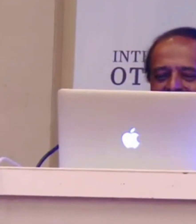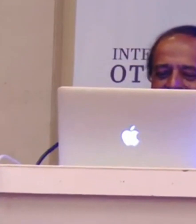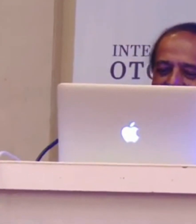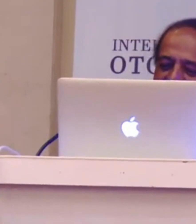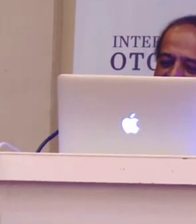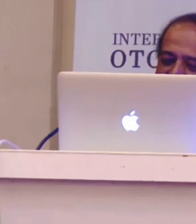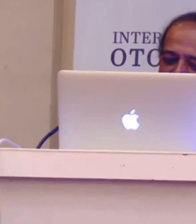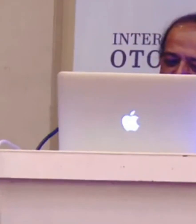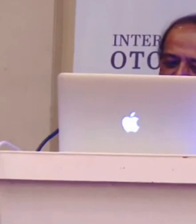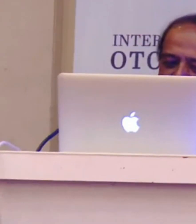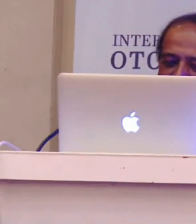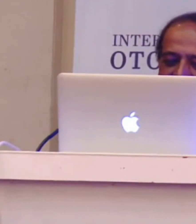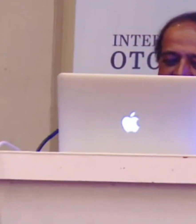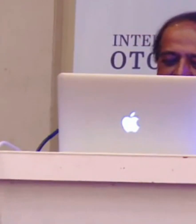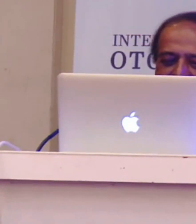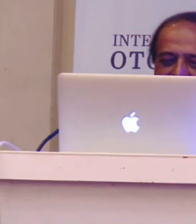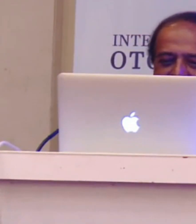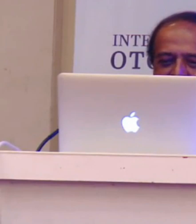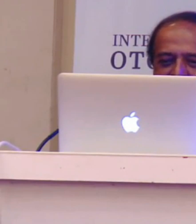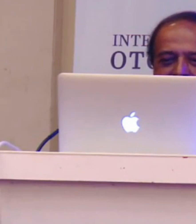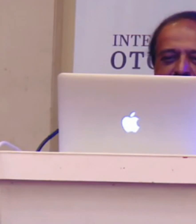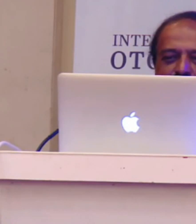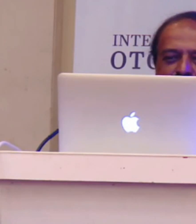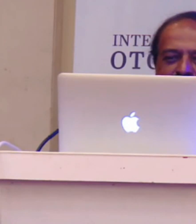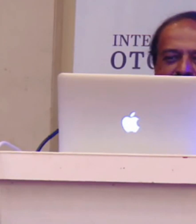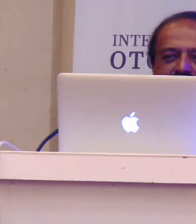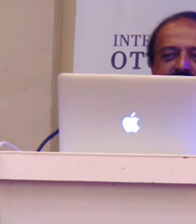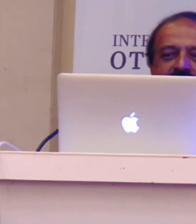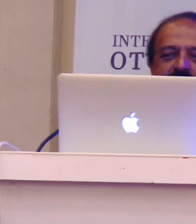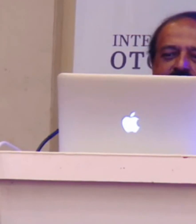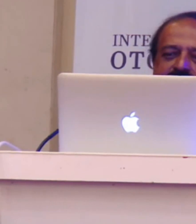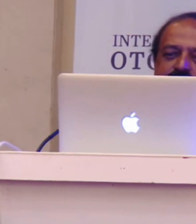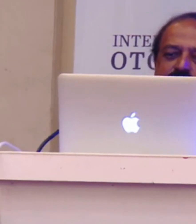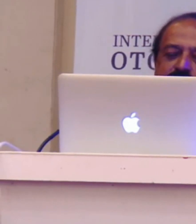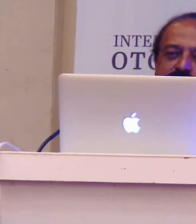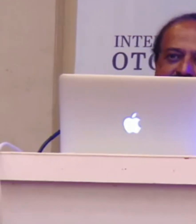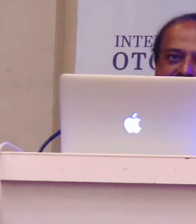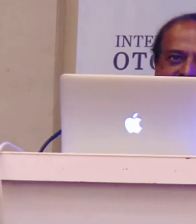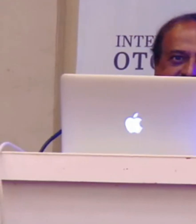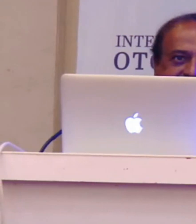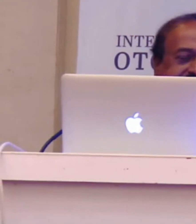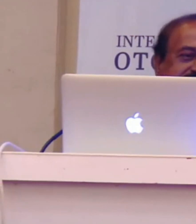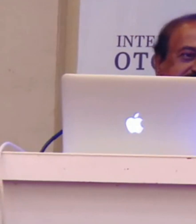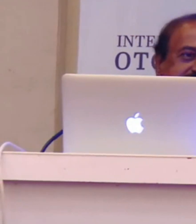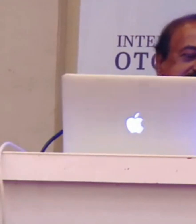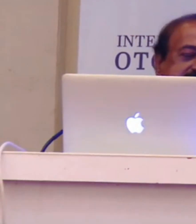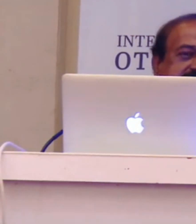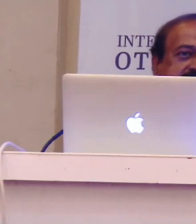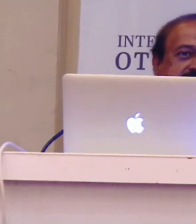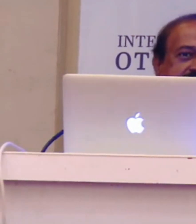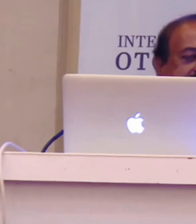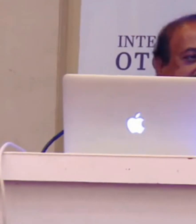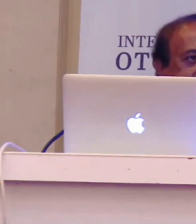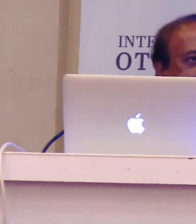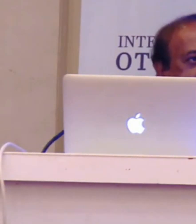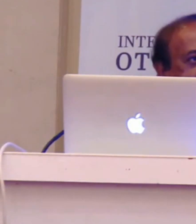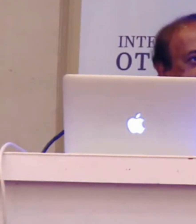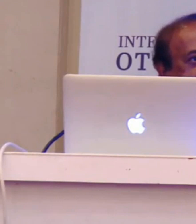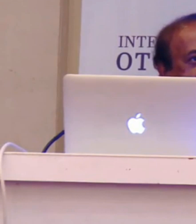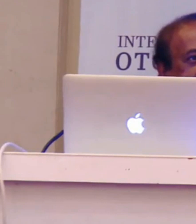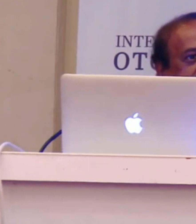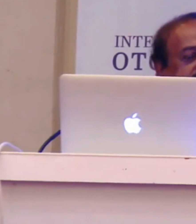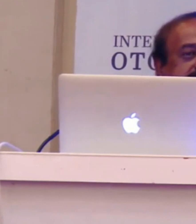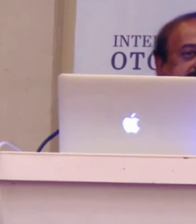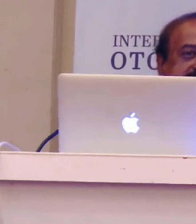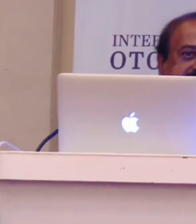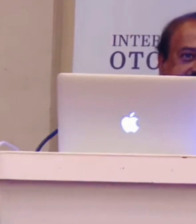here. And with these few words, let me speak about the cholesteatoma matrix. Dear friends, I have an experience